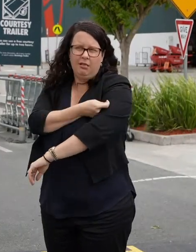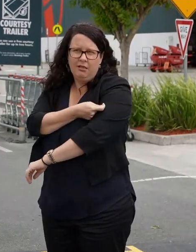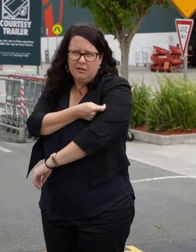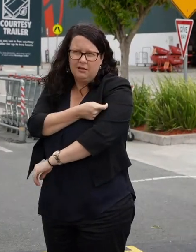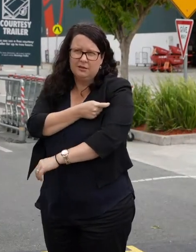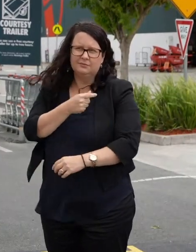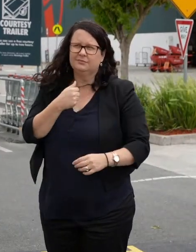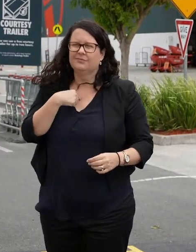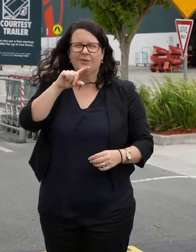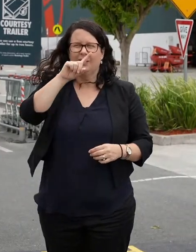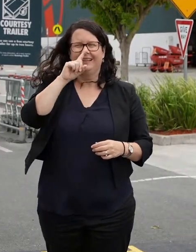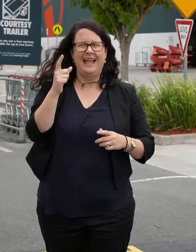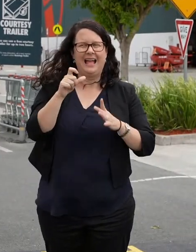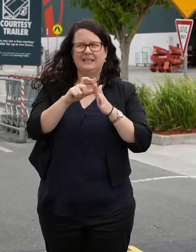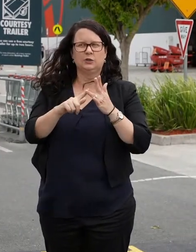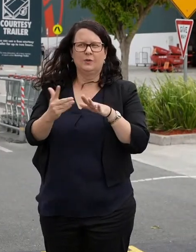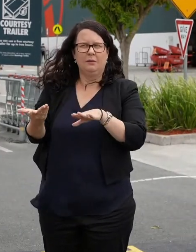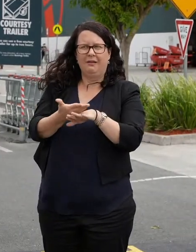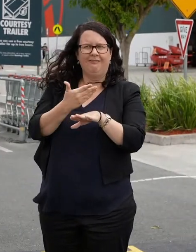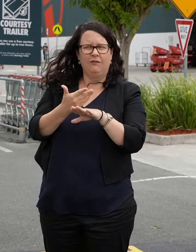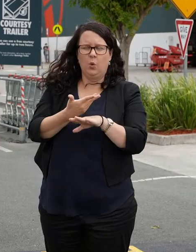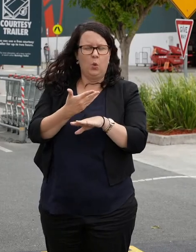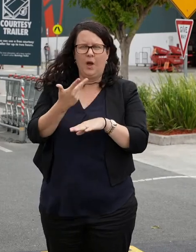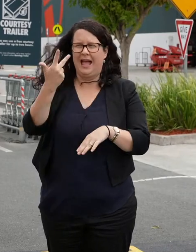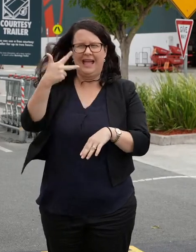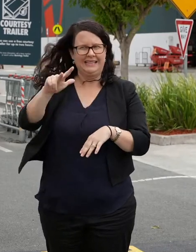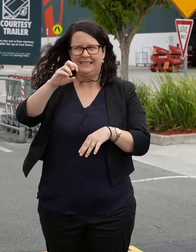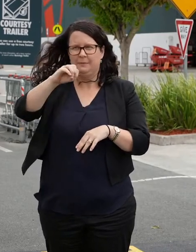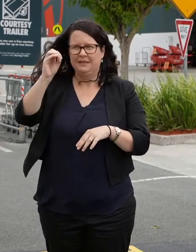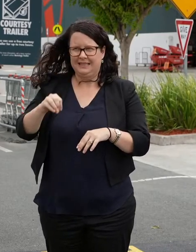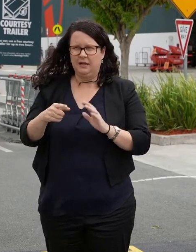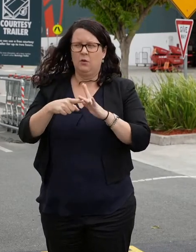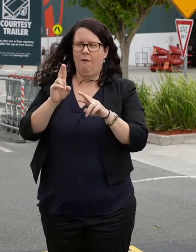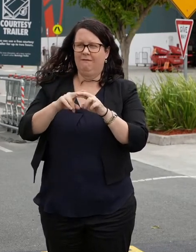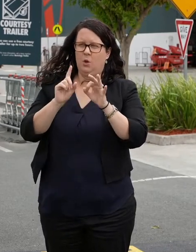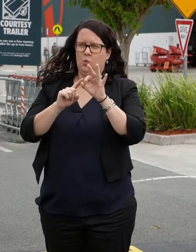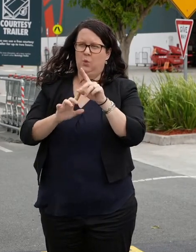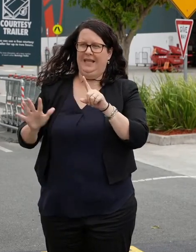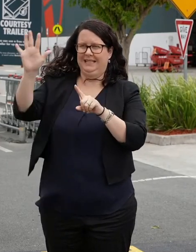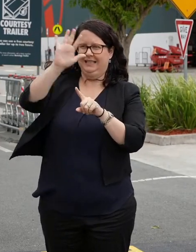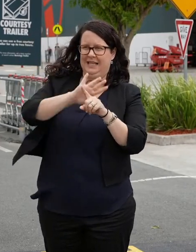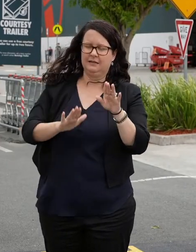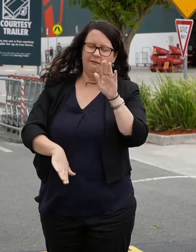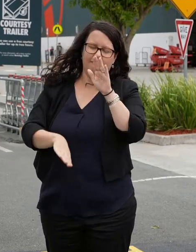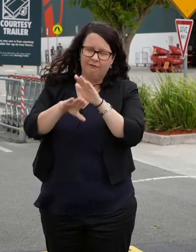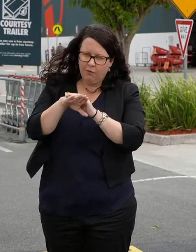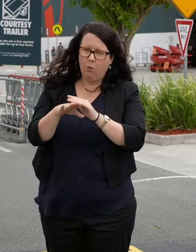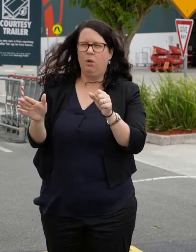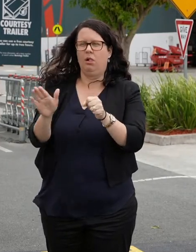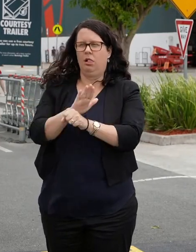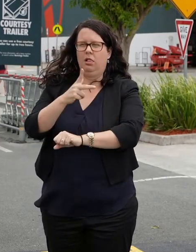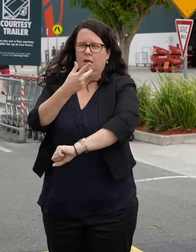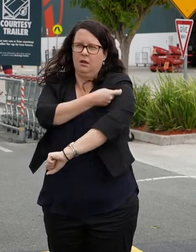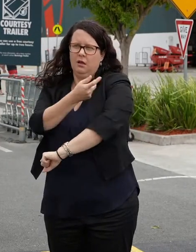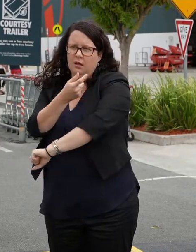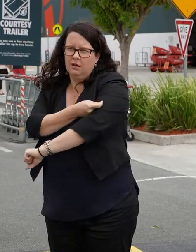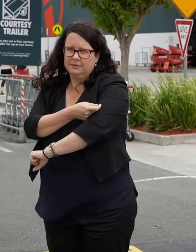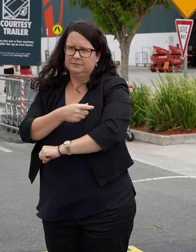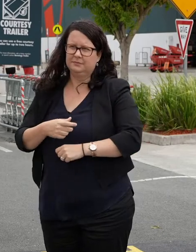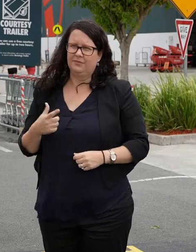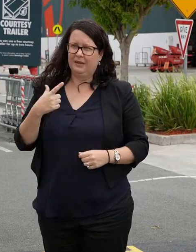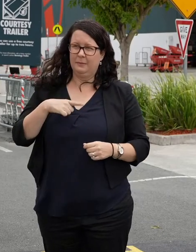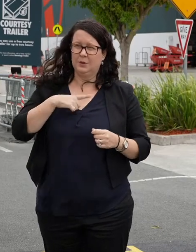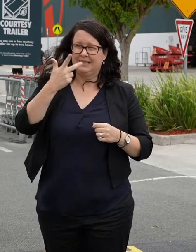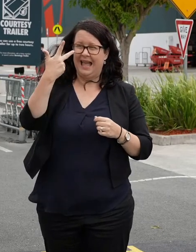that before we have at least 80% of the population fully vaccinated, because even at 80% of